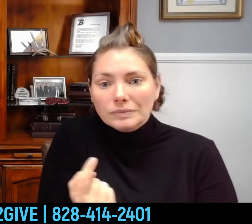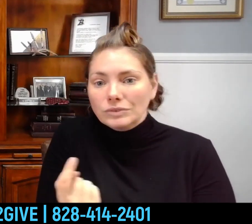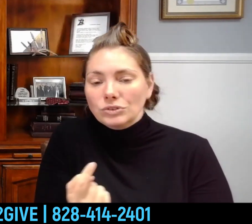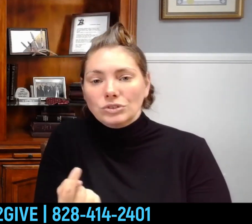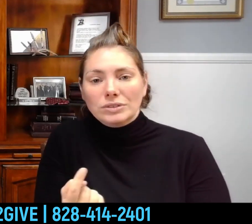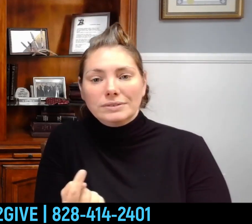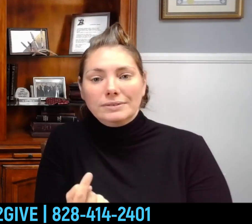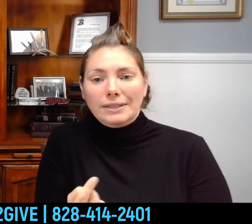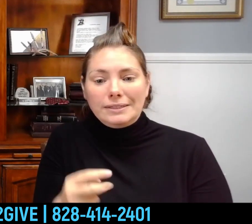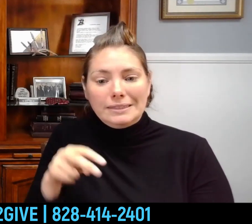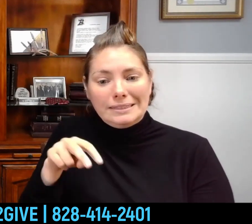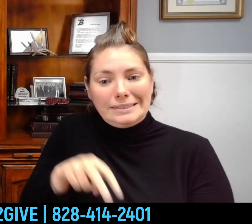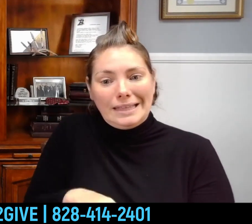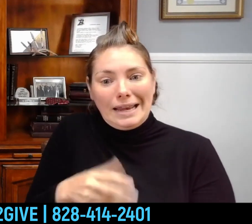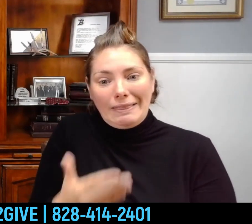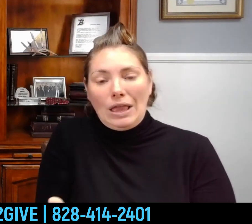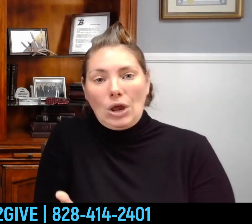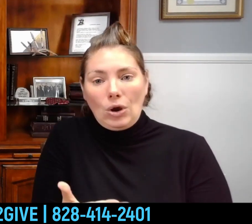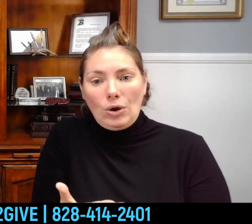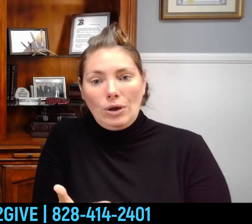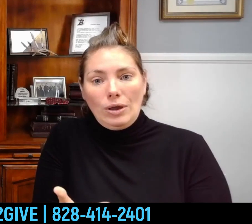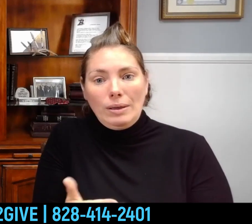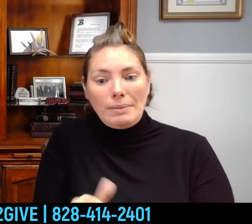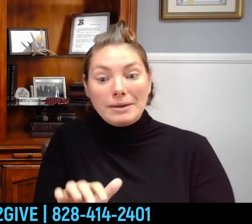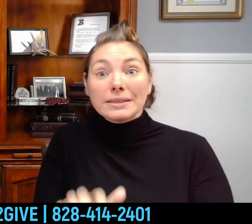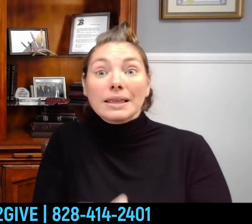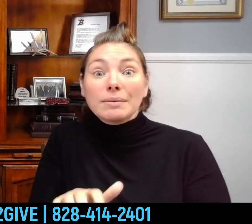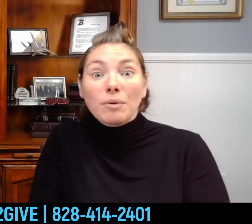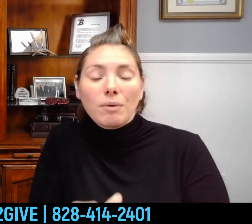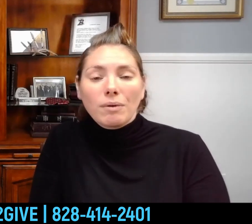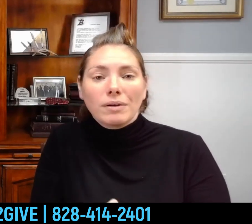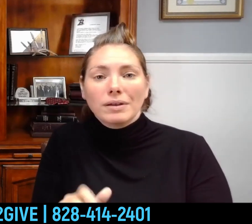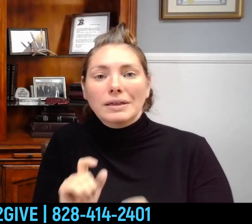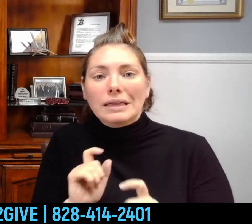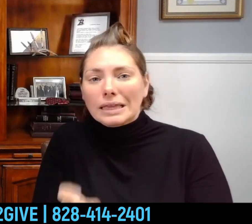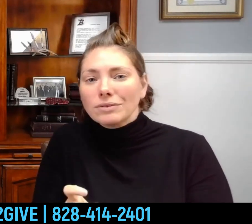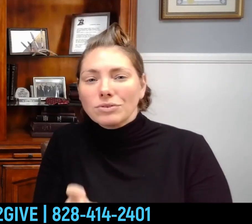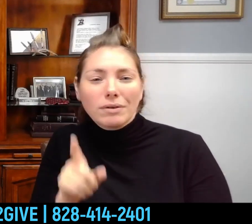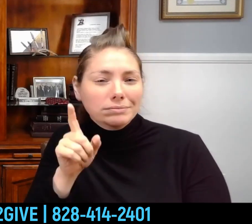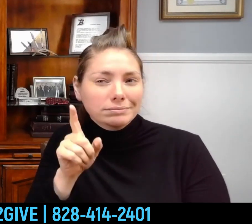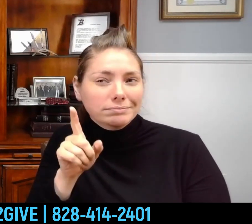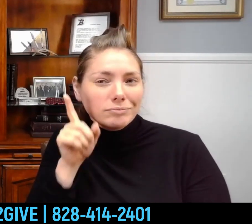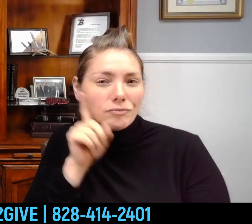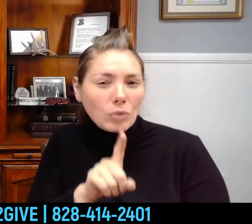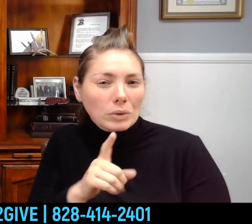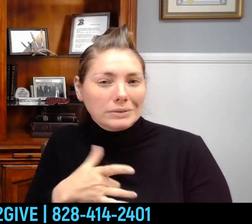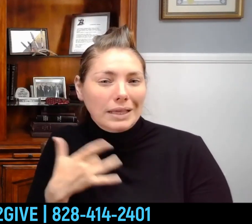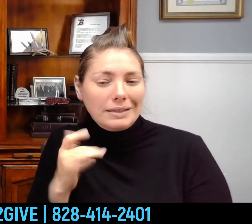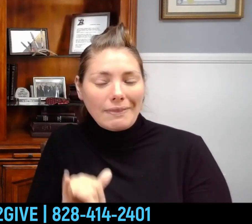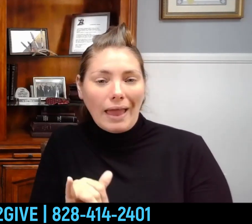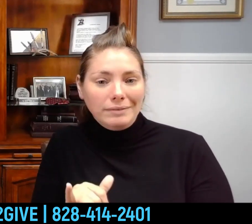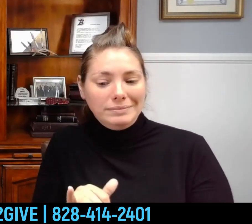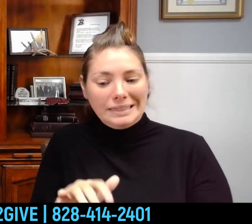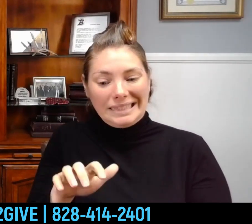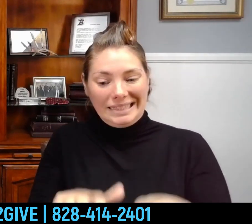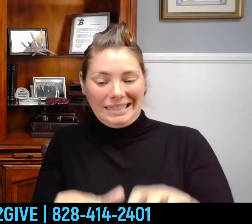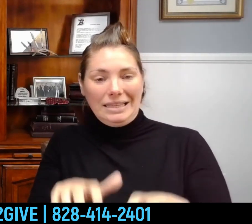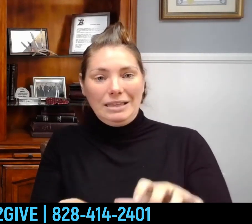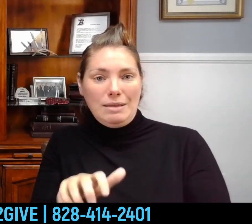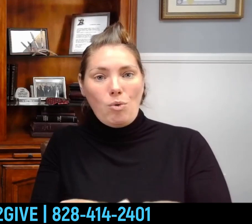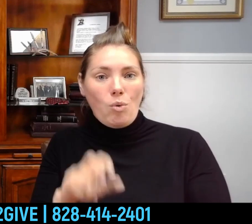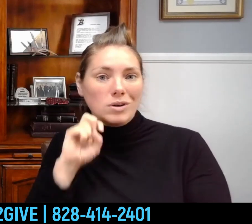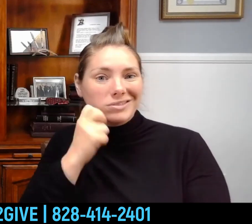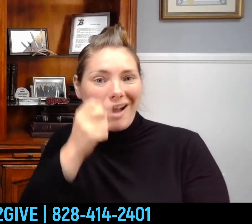you a false sense of reality, a false sense of, you know, it gives you that keyboard tough guy